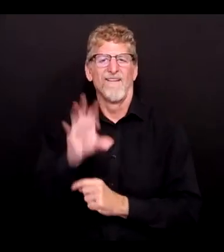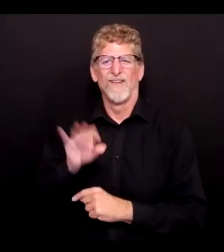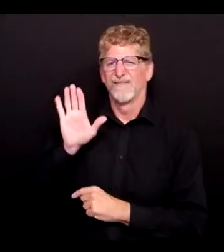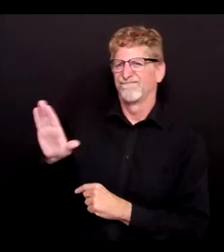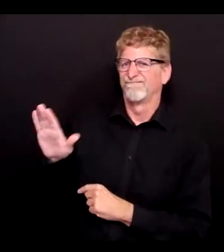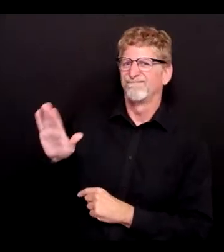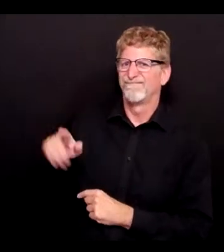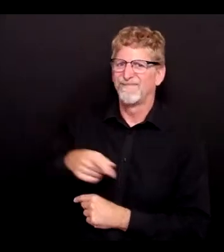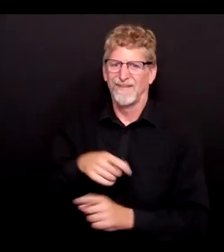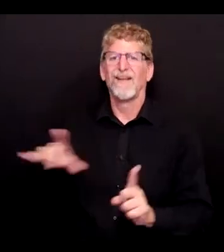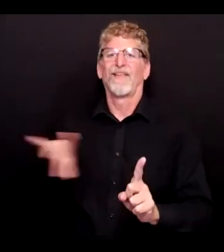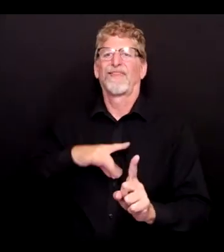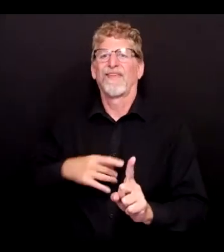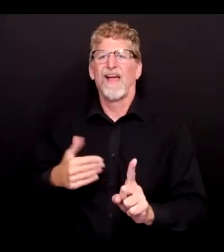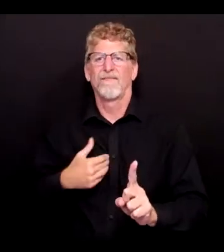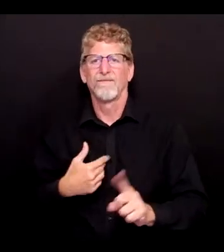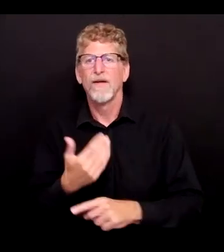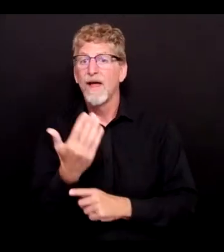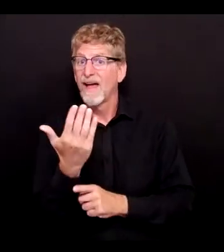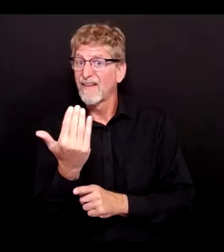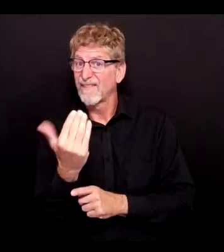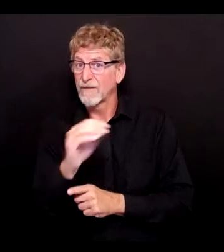been hospitalized, and